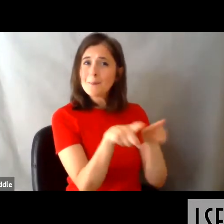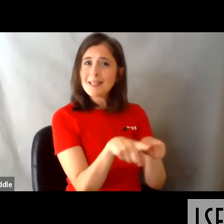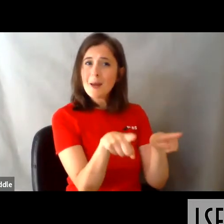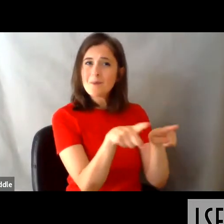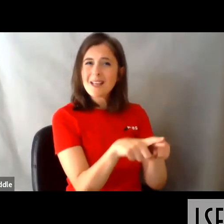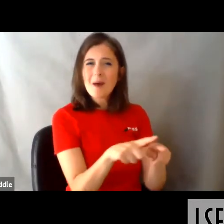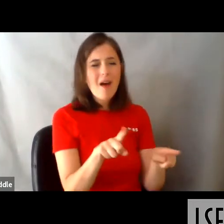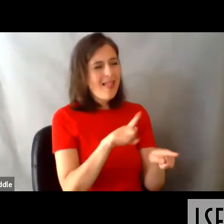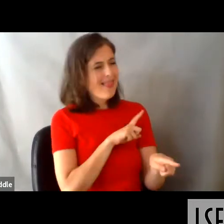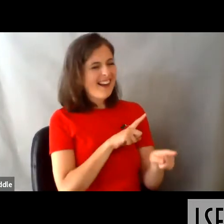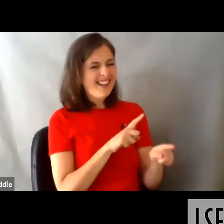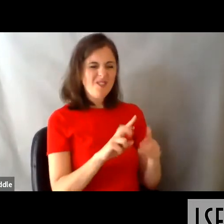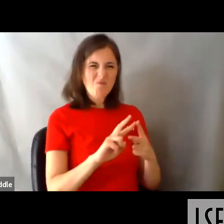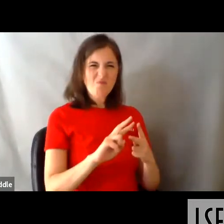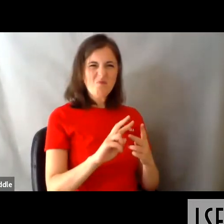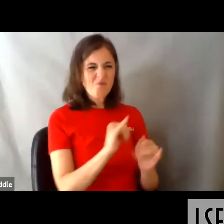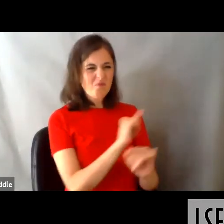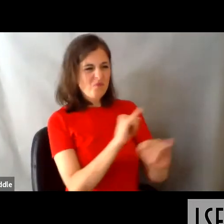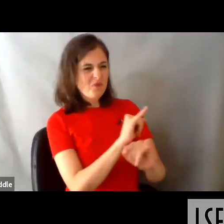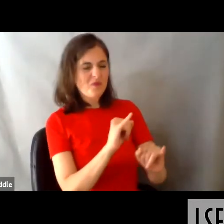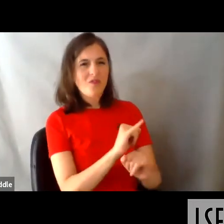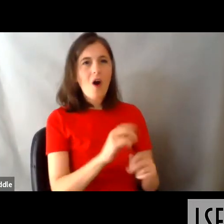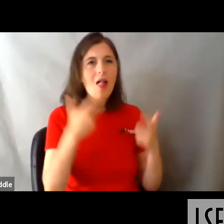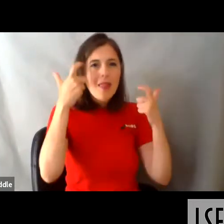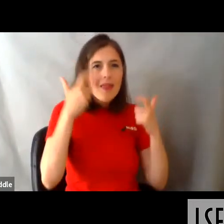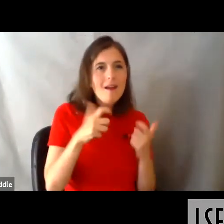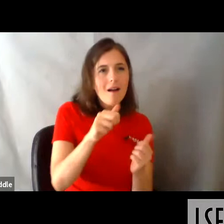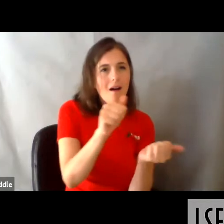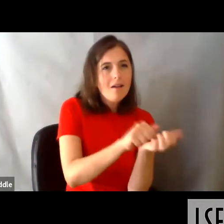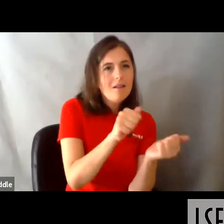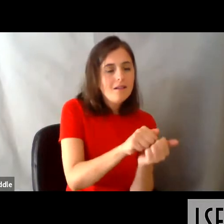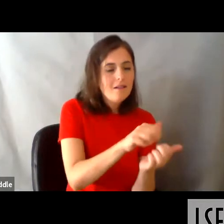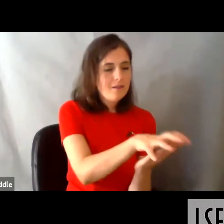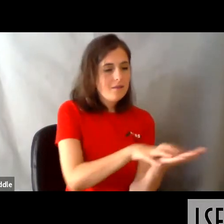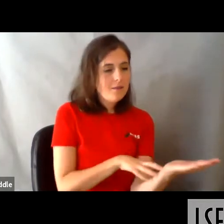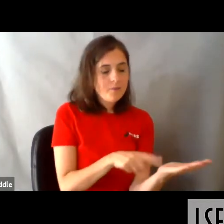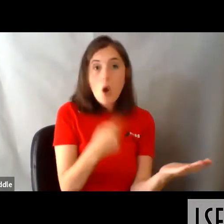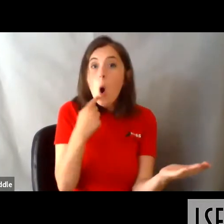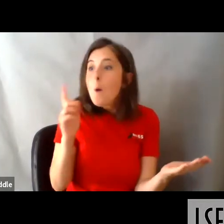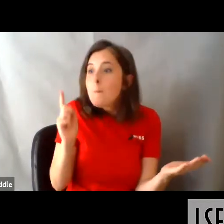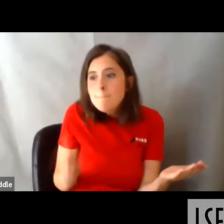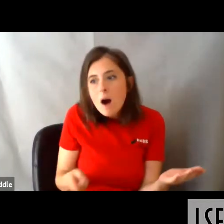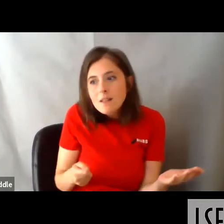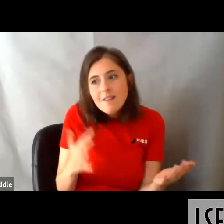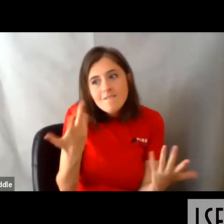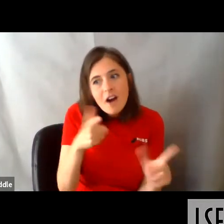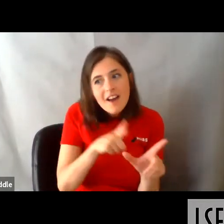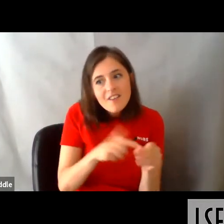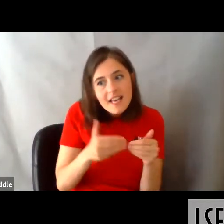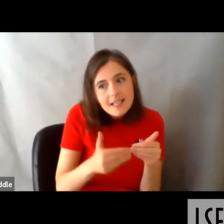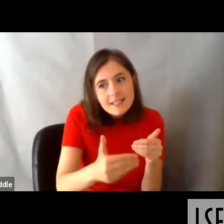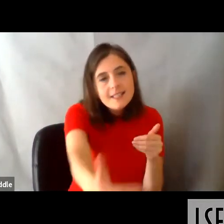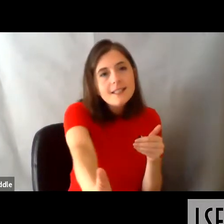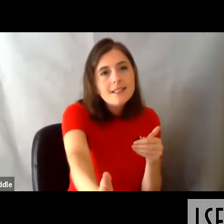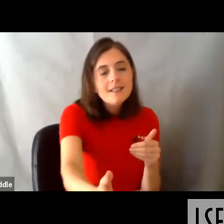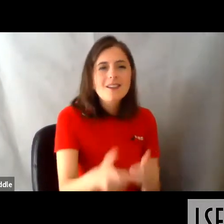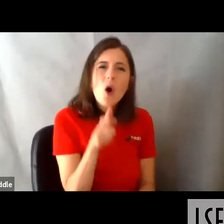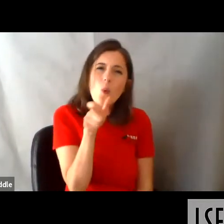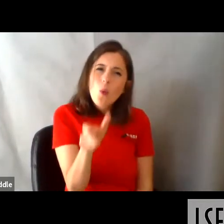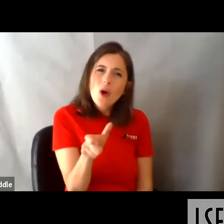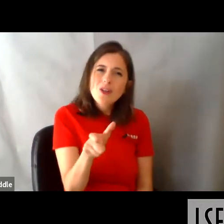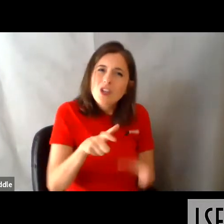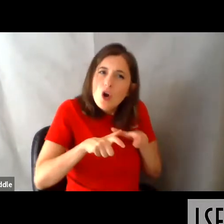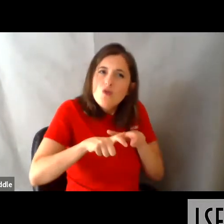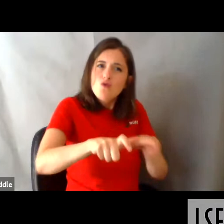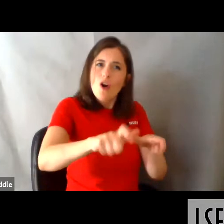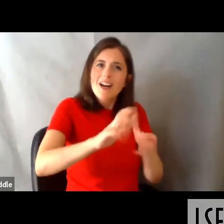twisted prenup. Make each award for 5 years at least. Chronic and deteriorating,